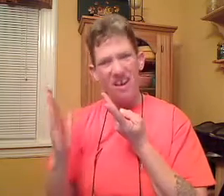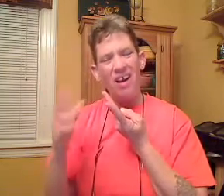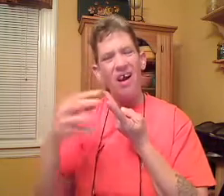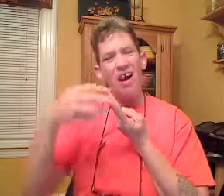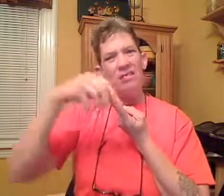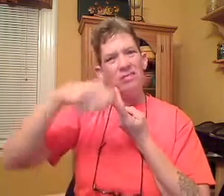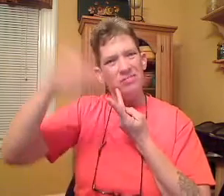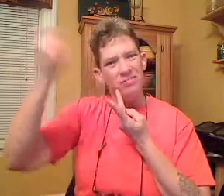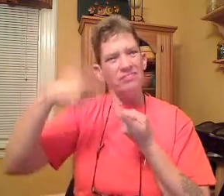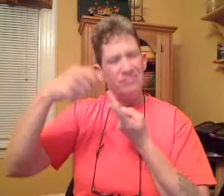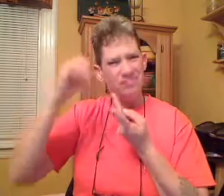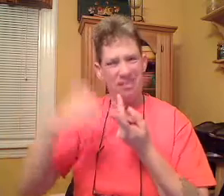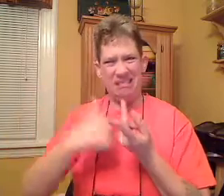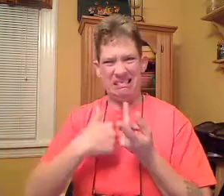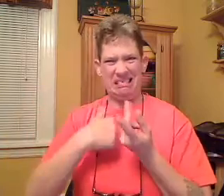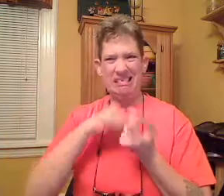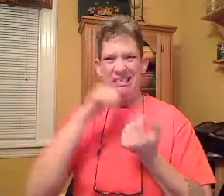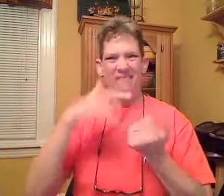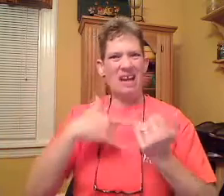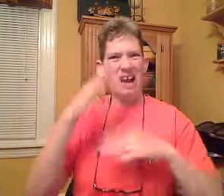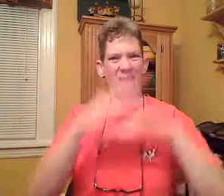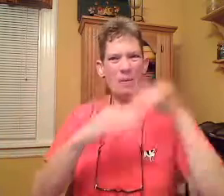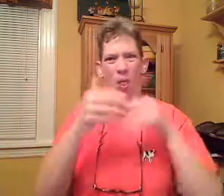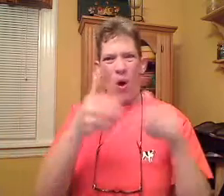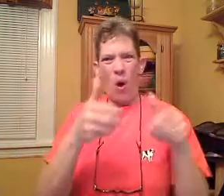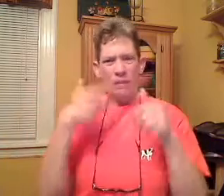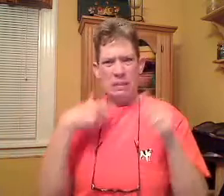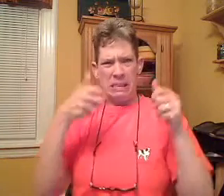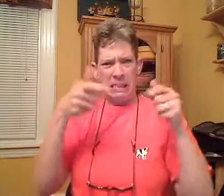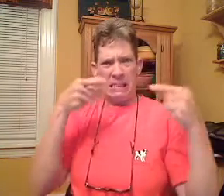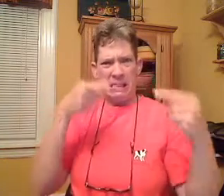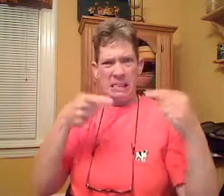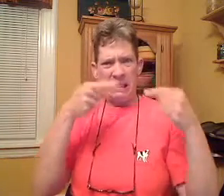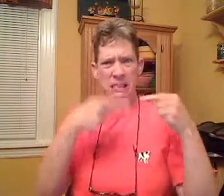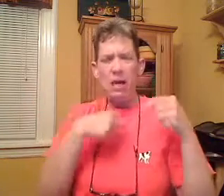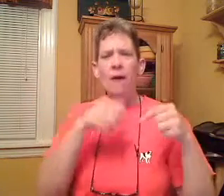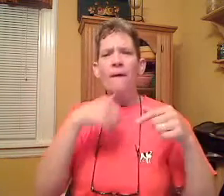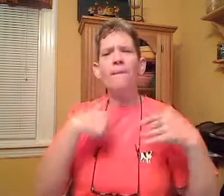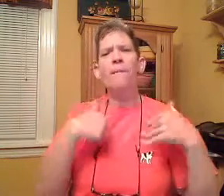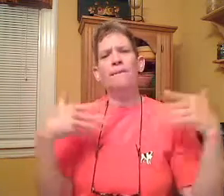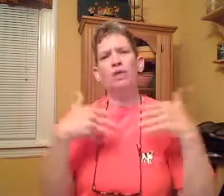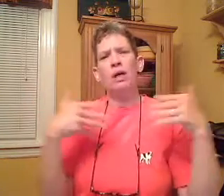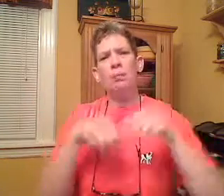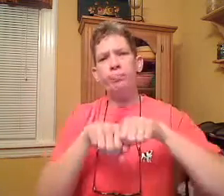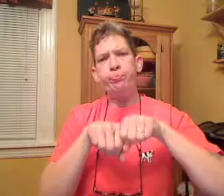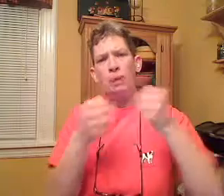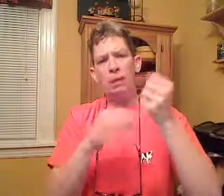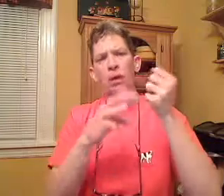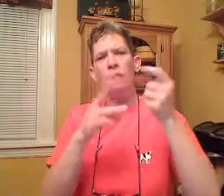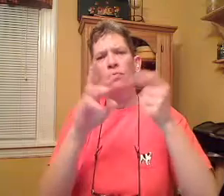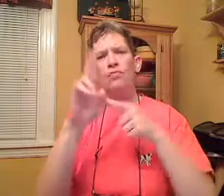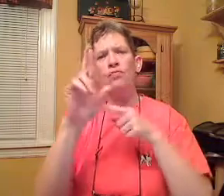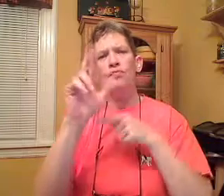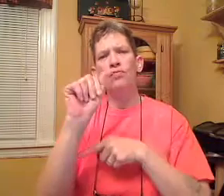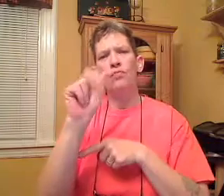pitch, you've got it done tonight. Turning out on the S-Number station with the A's on New York, the post-in show, the follow-up, and Kimberly Jones, featuring complete game